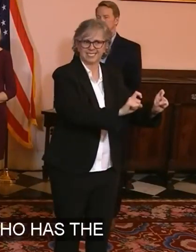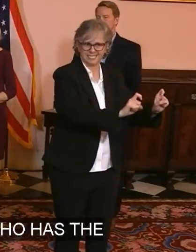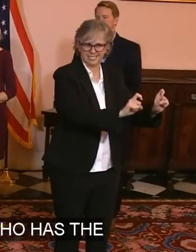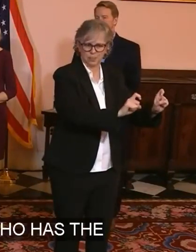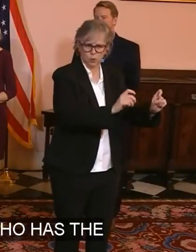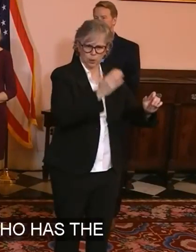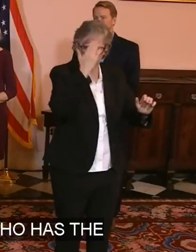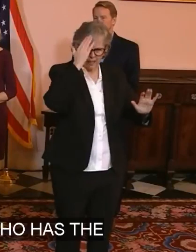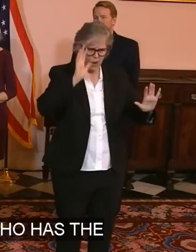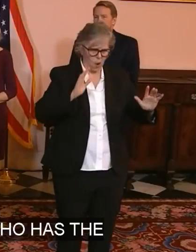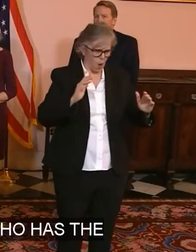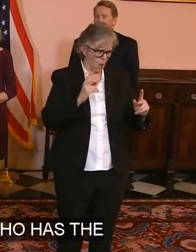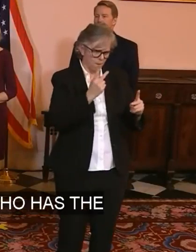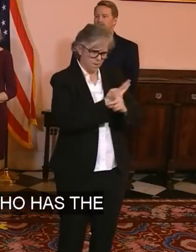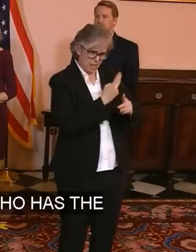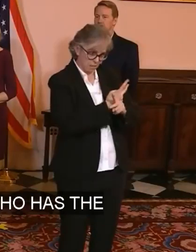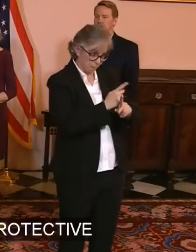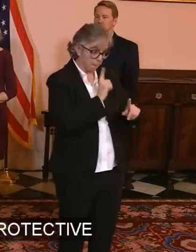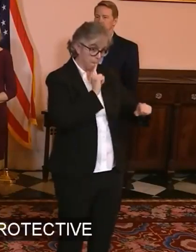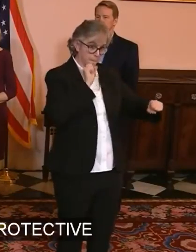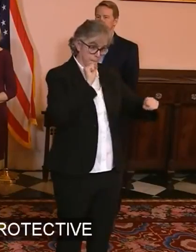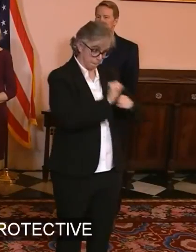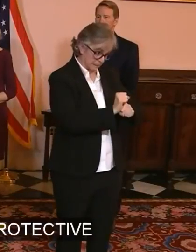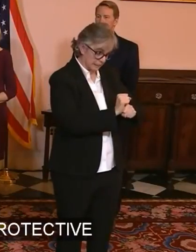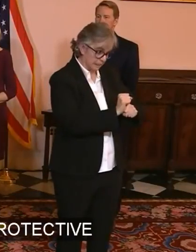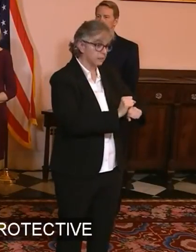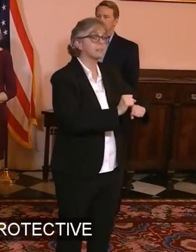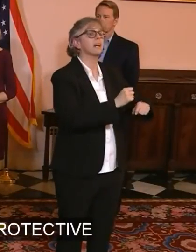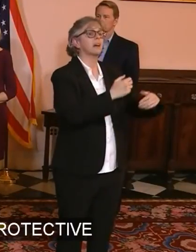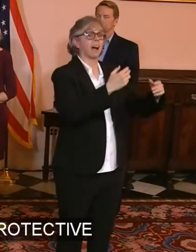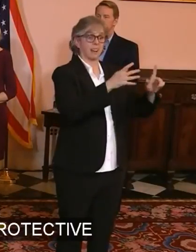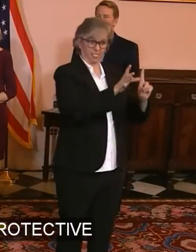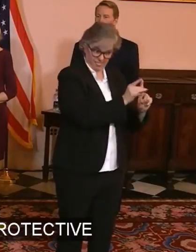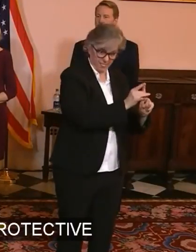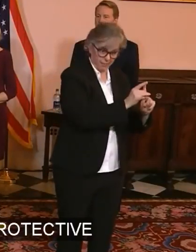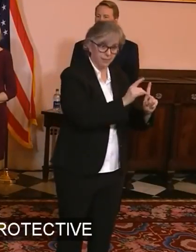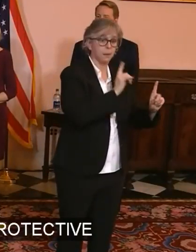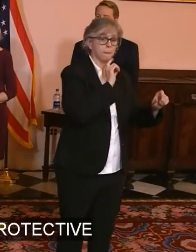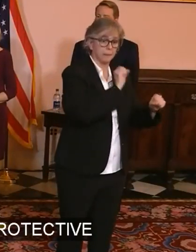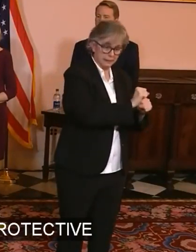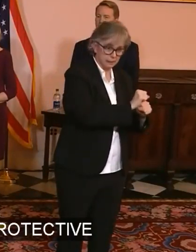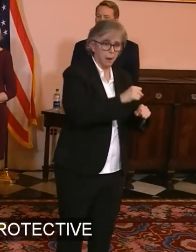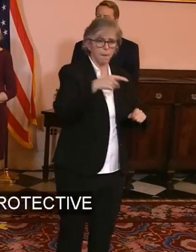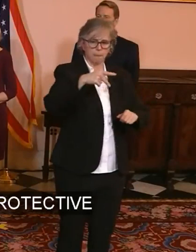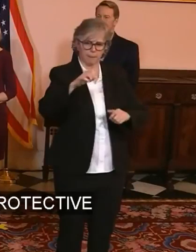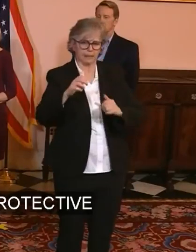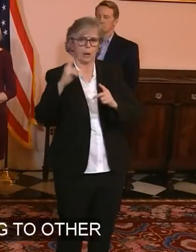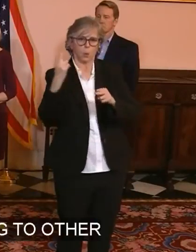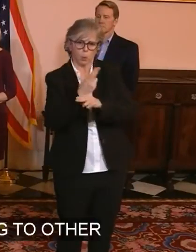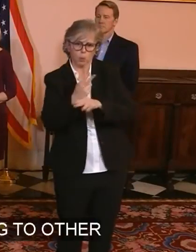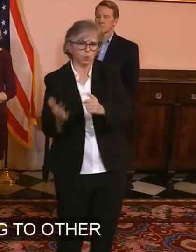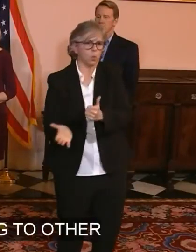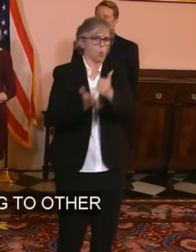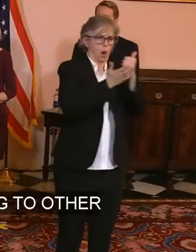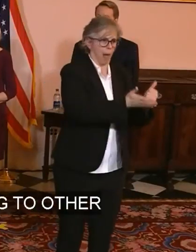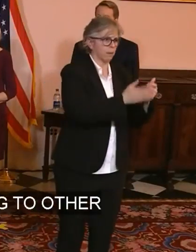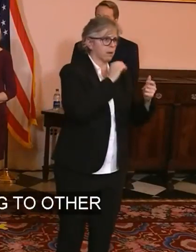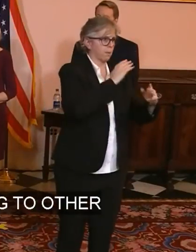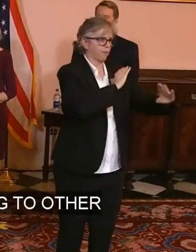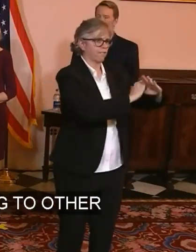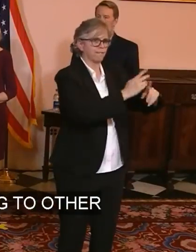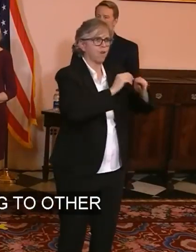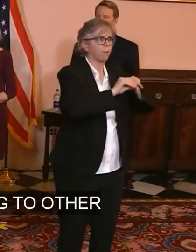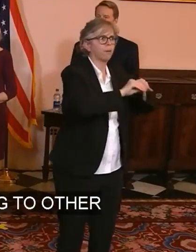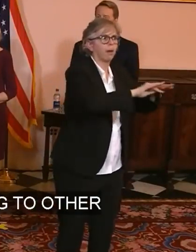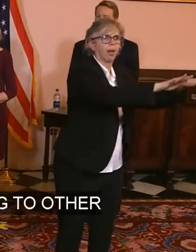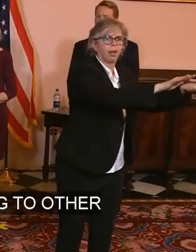virus from spreading to other vulnerable patients in that hospital. And it's very, very simple. They need to